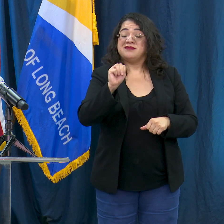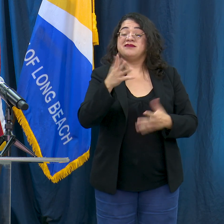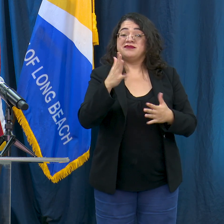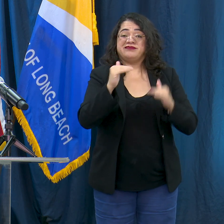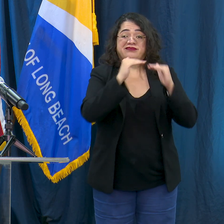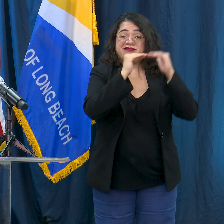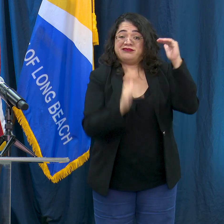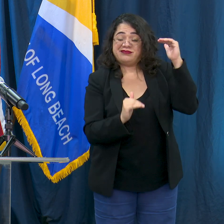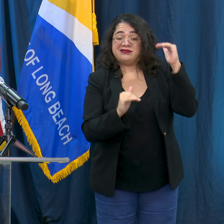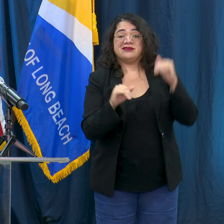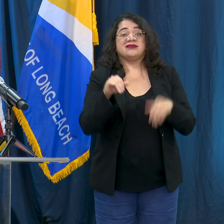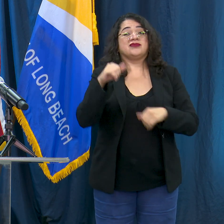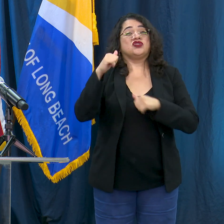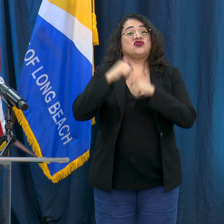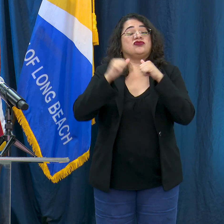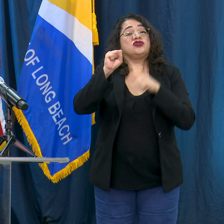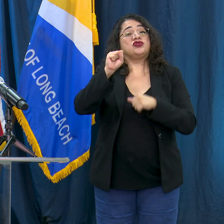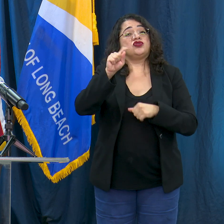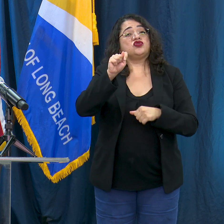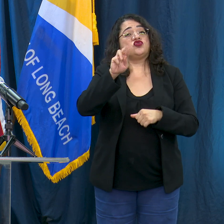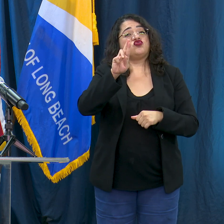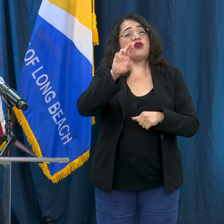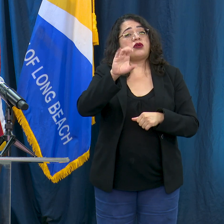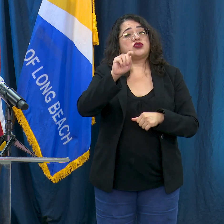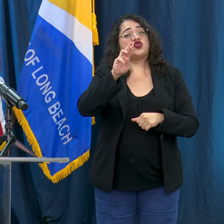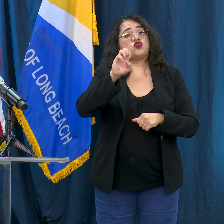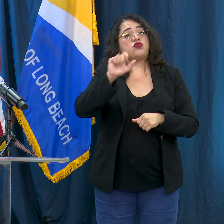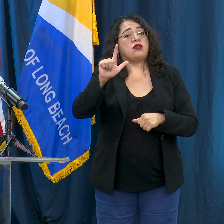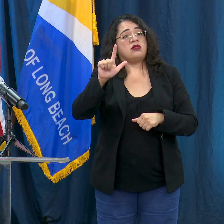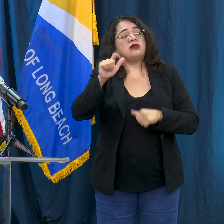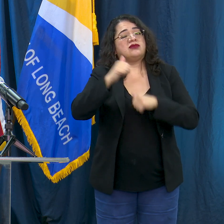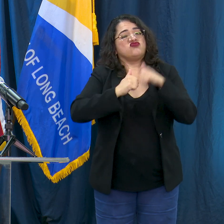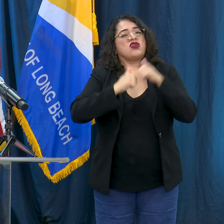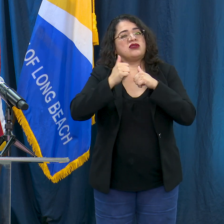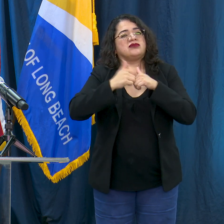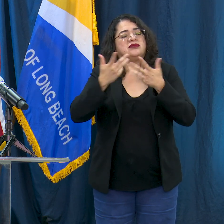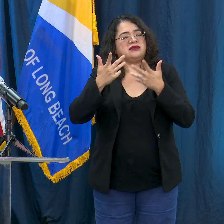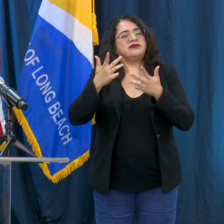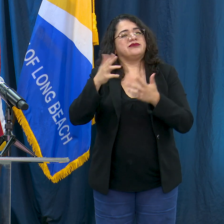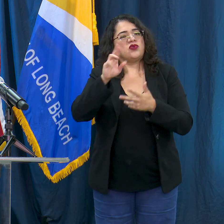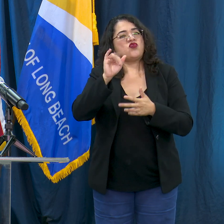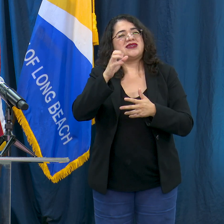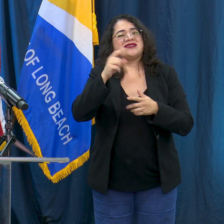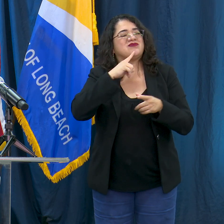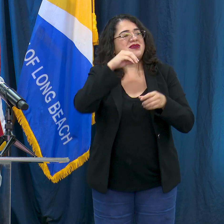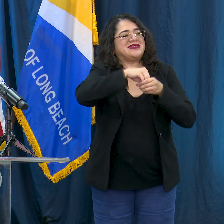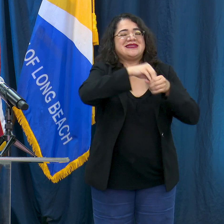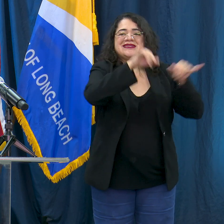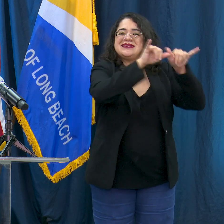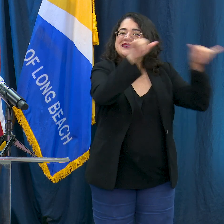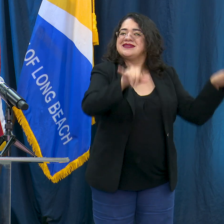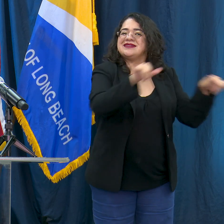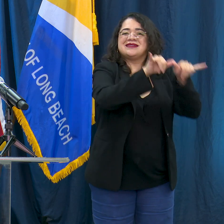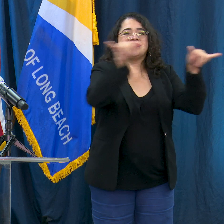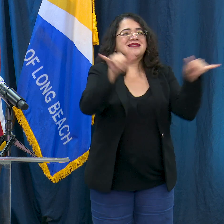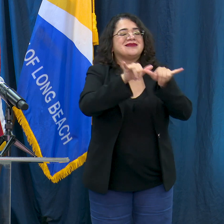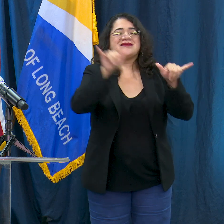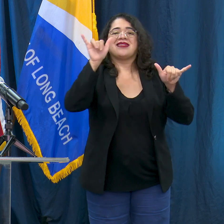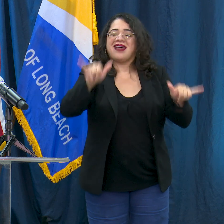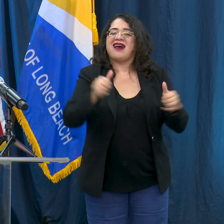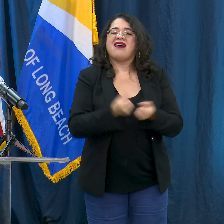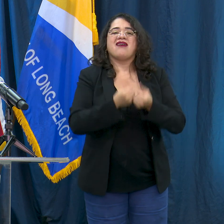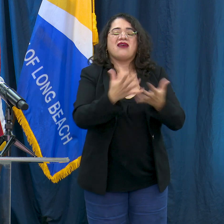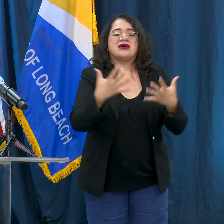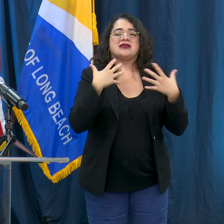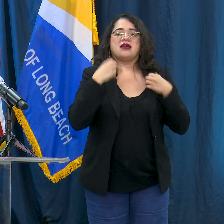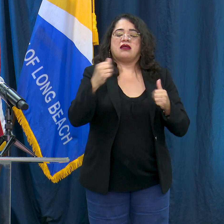public health crisis. I've shared this with you along the way. And it is really the fundamental cause of health disparities across our